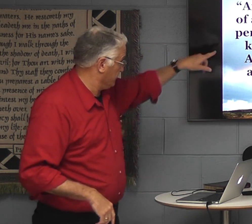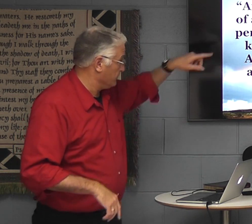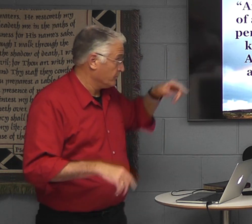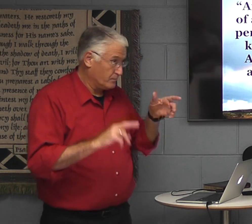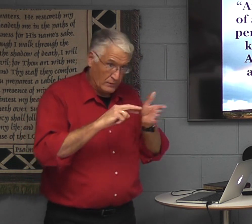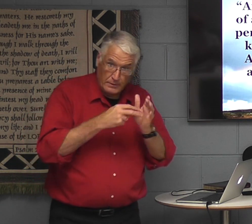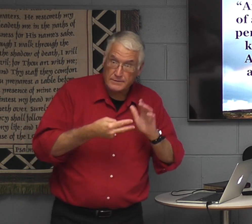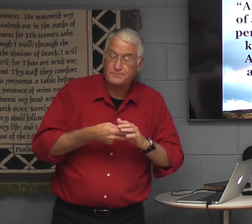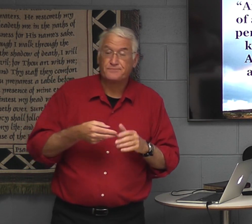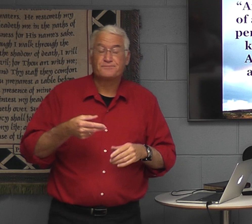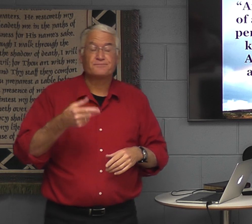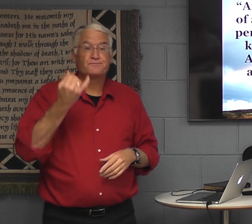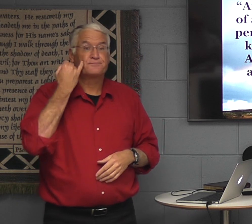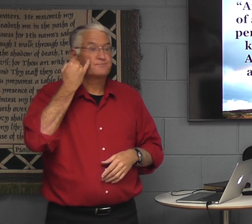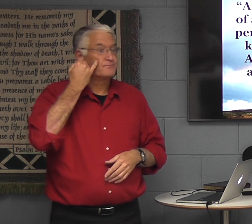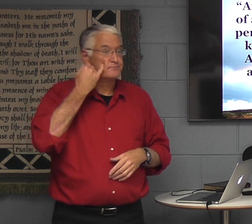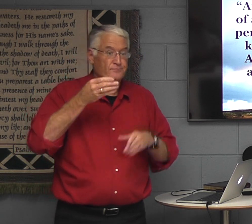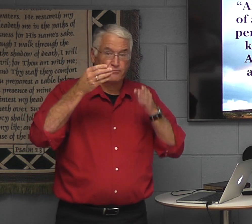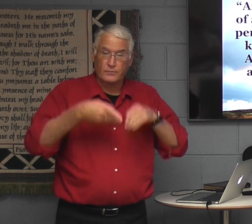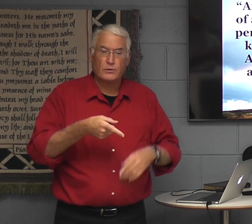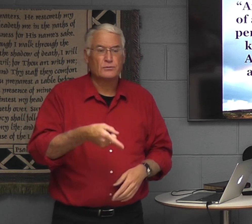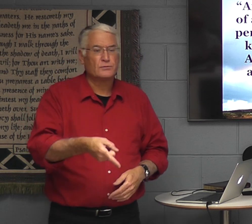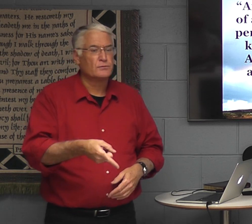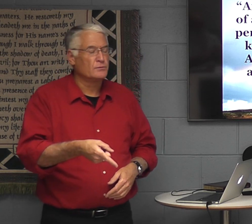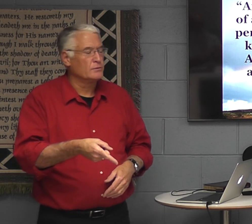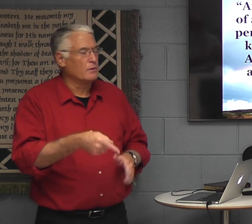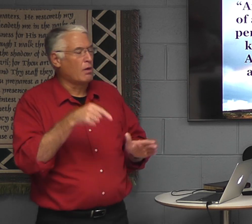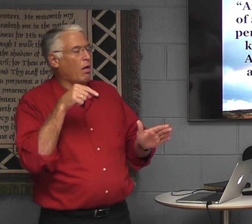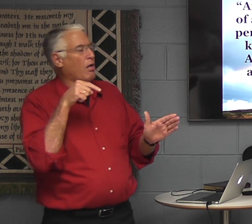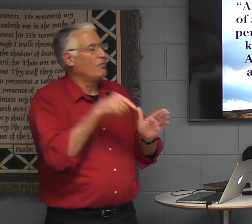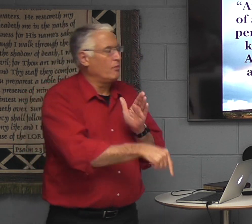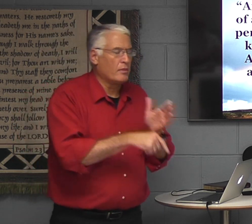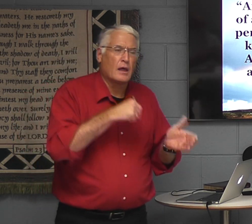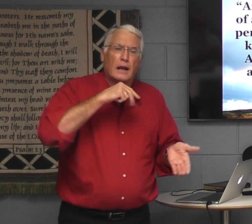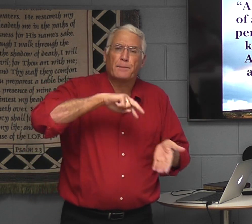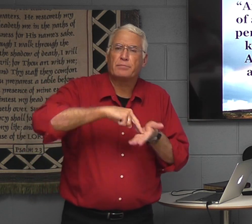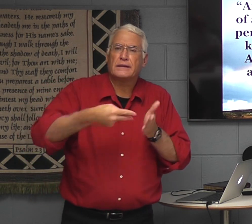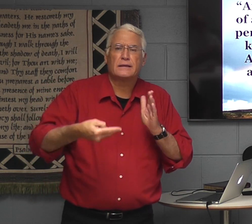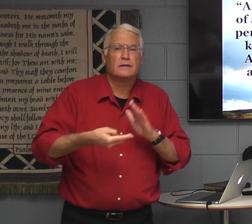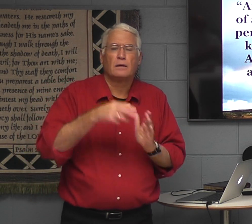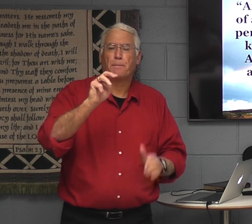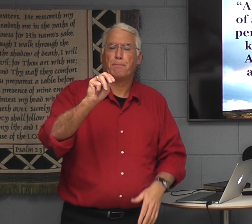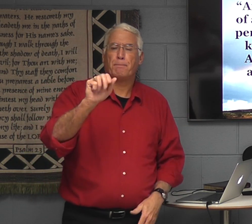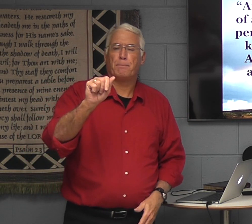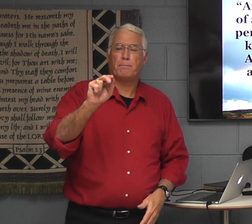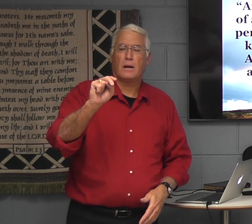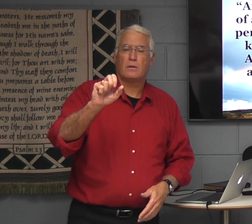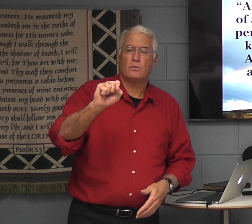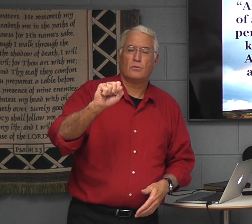So I have a question. So does this mean that if a person murders someone,